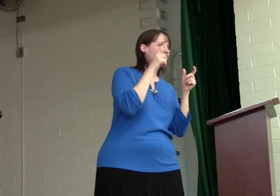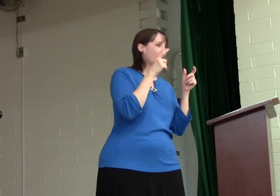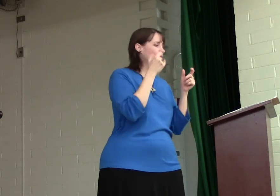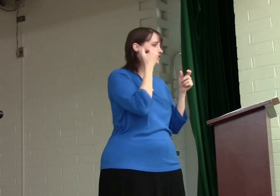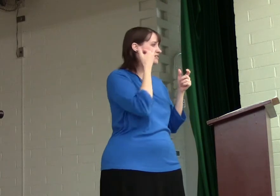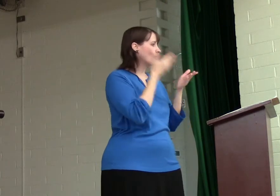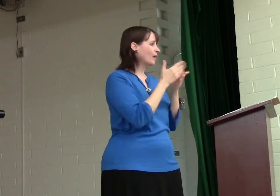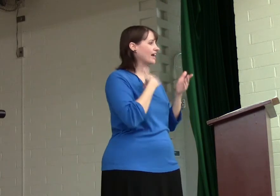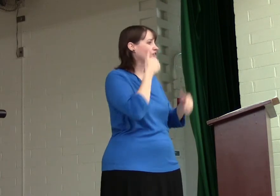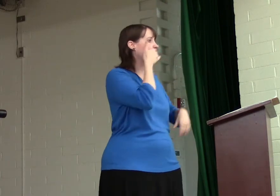I wonder if it's all that even possible.